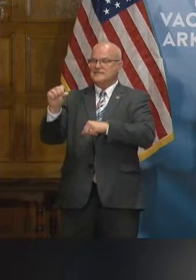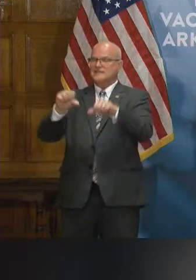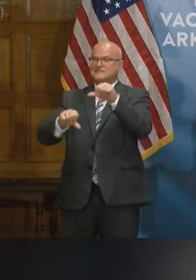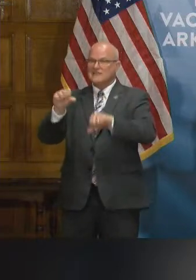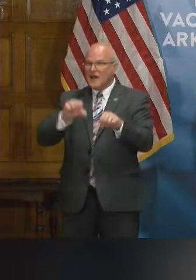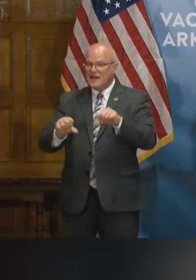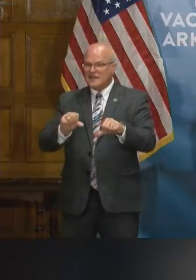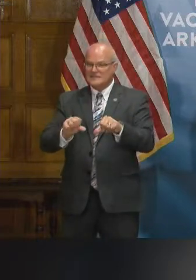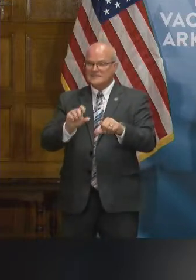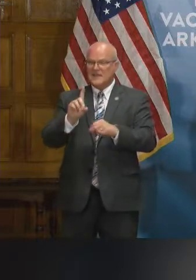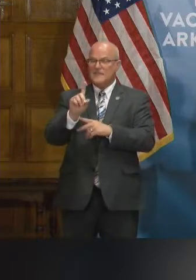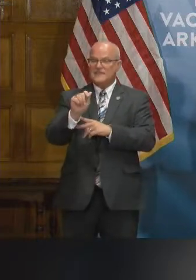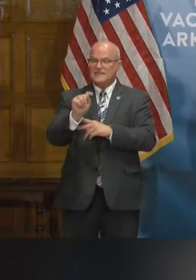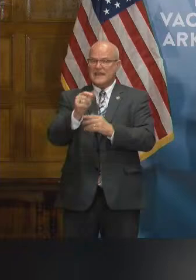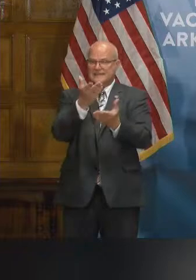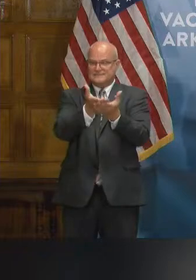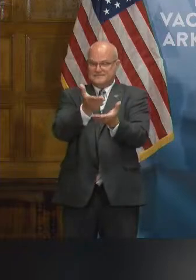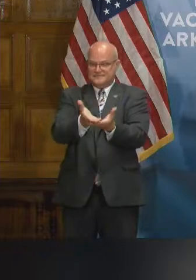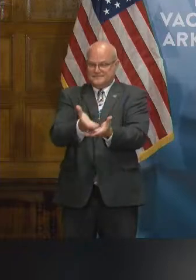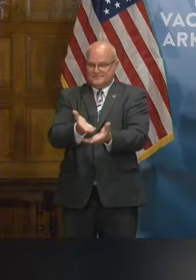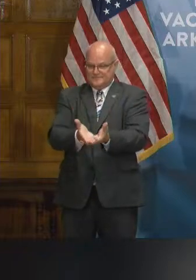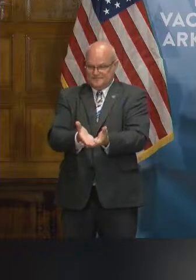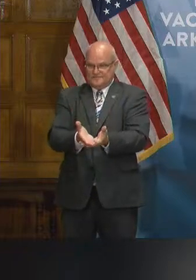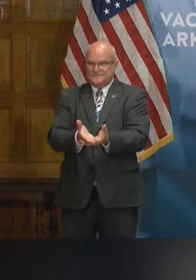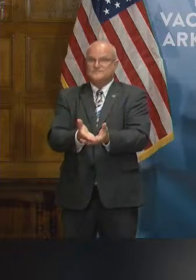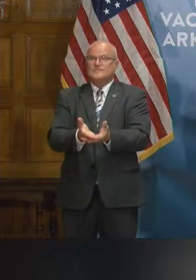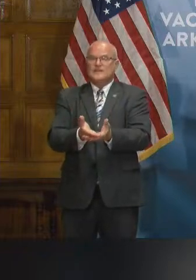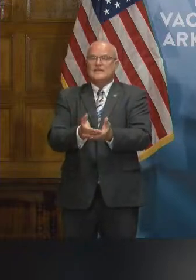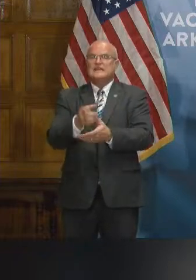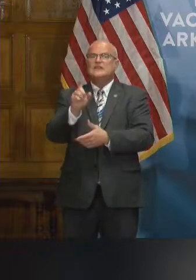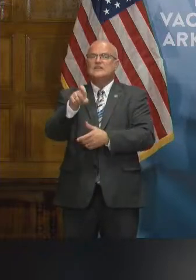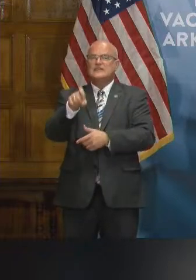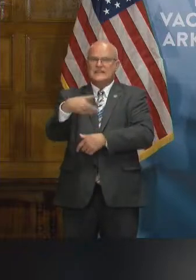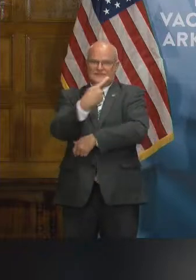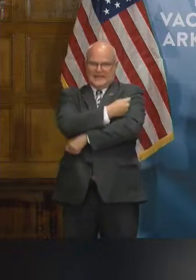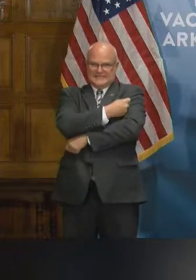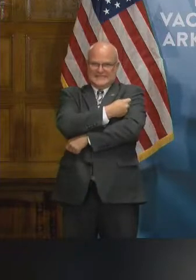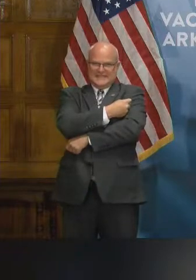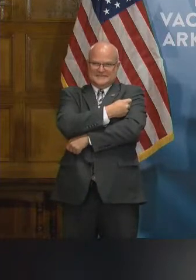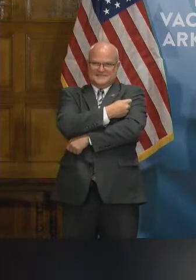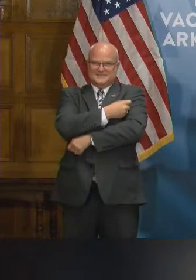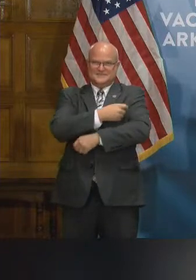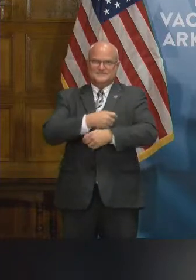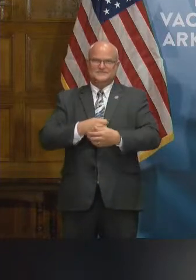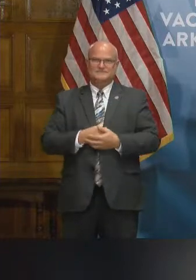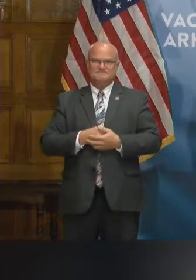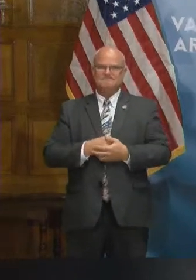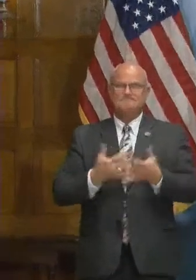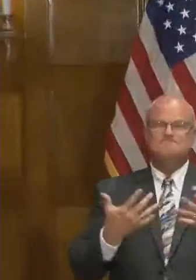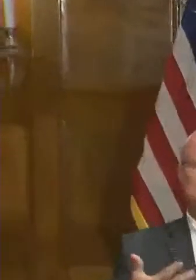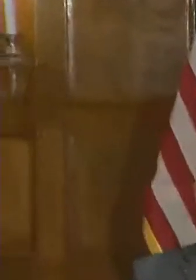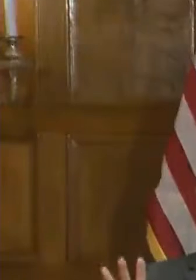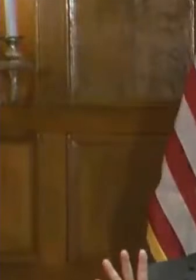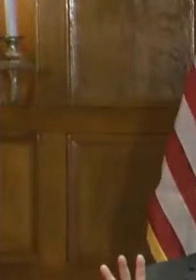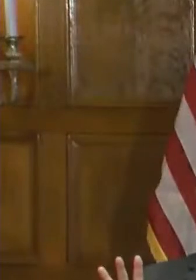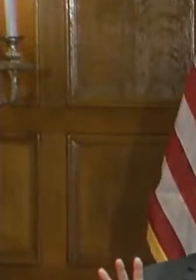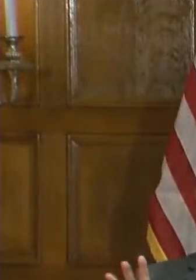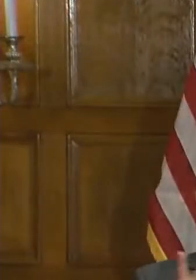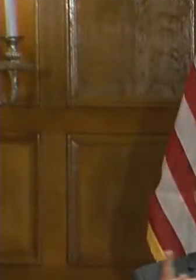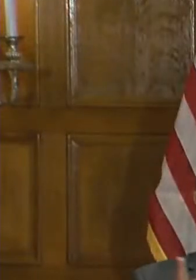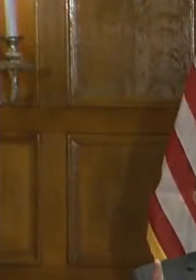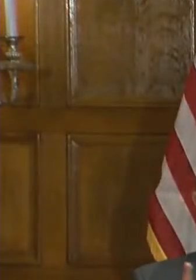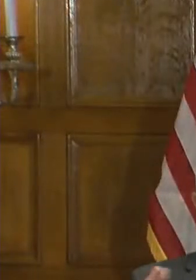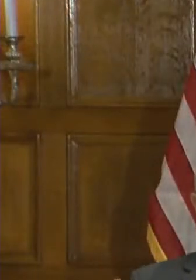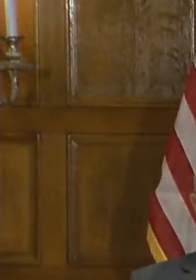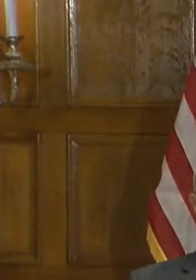you want to go with the data, that is compelling evidence to get vaccinated. I believe that covers the report